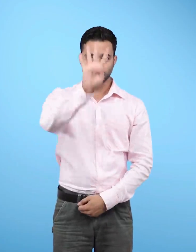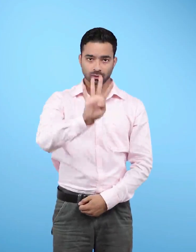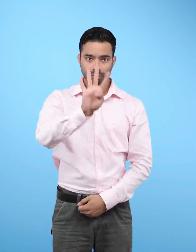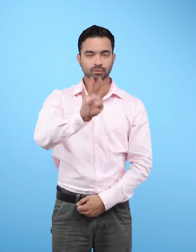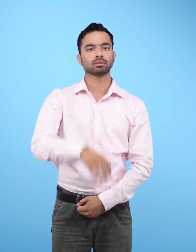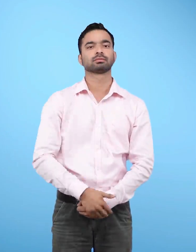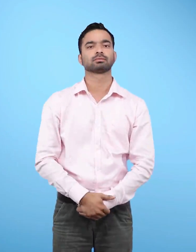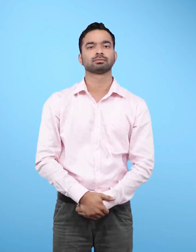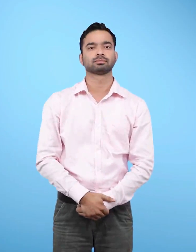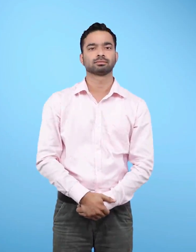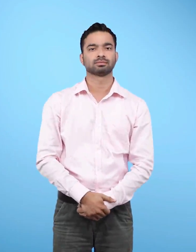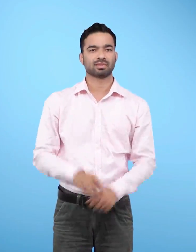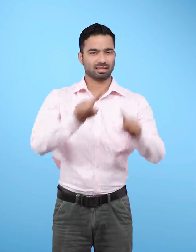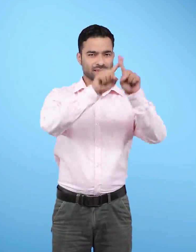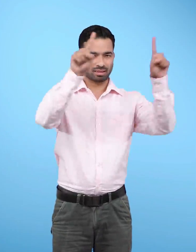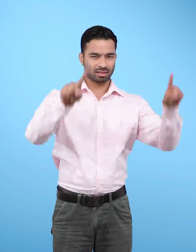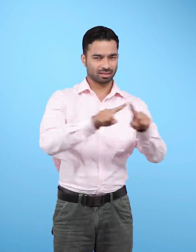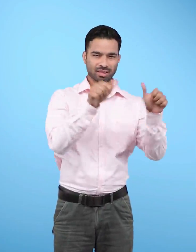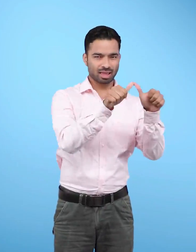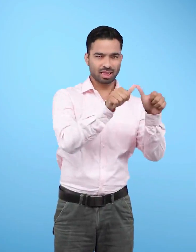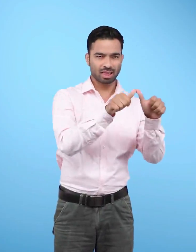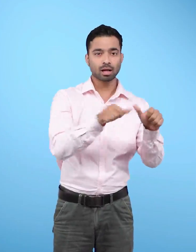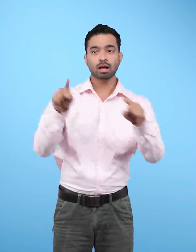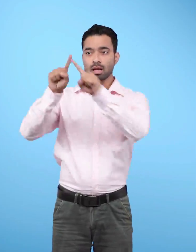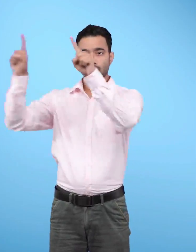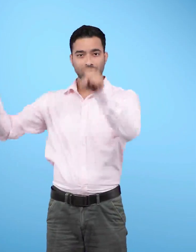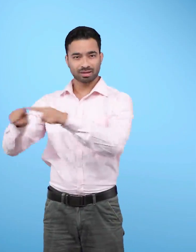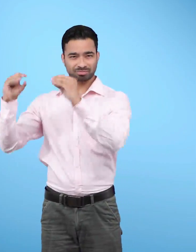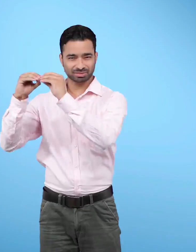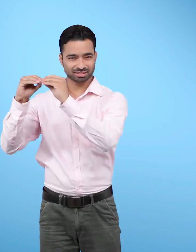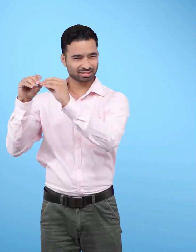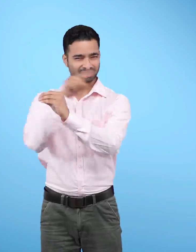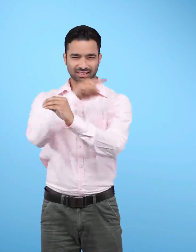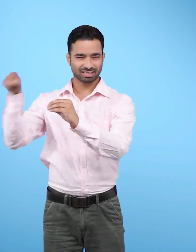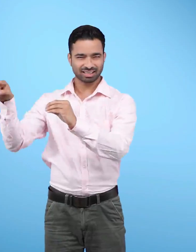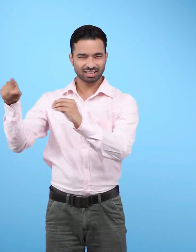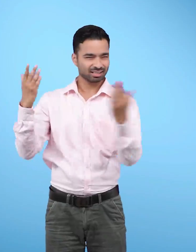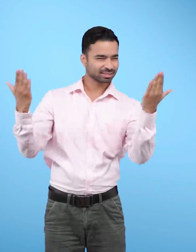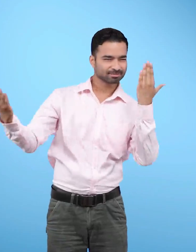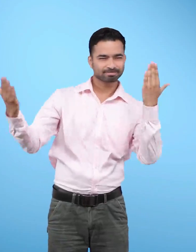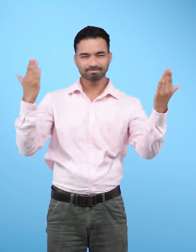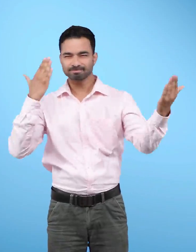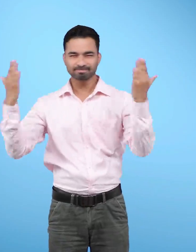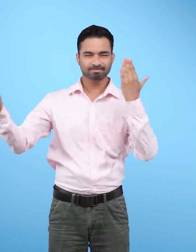4. The area of square B is dash times the area of square